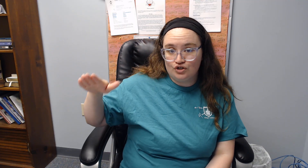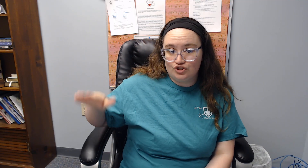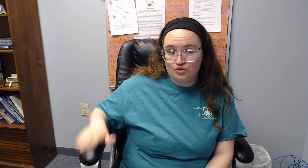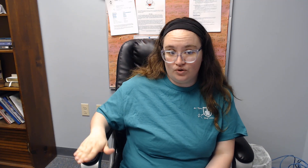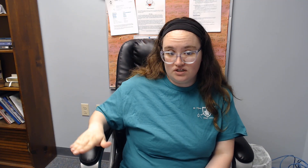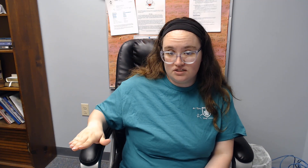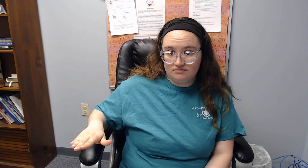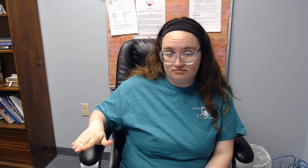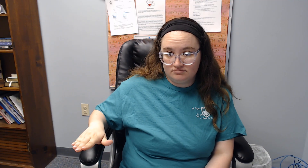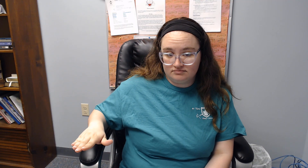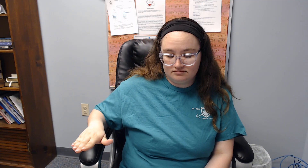Short.